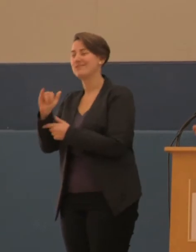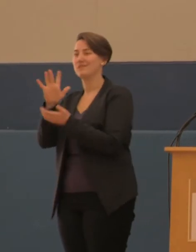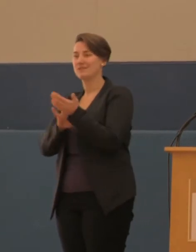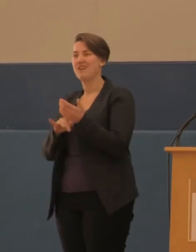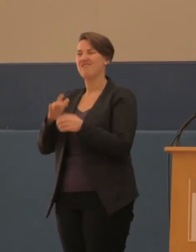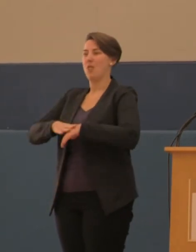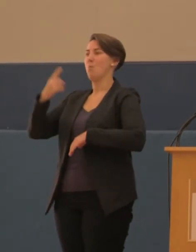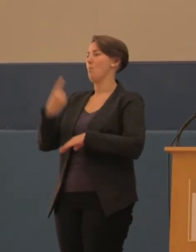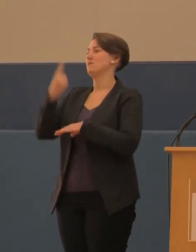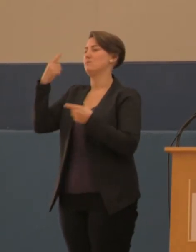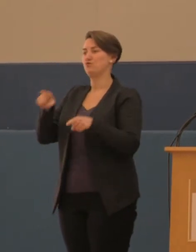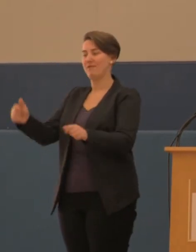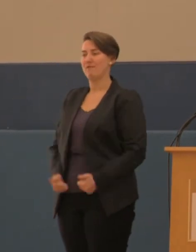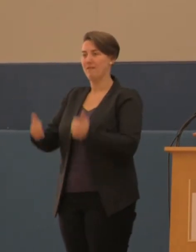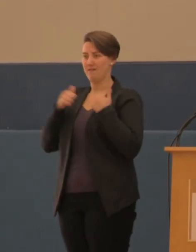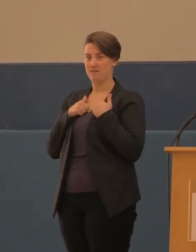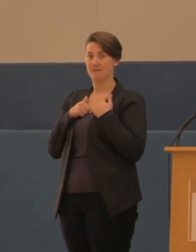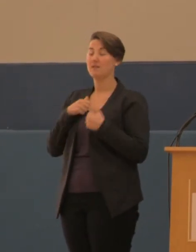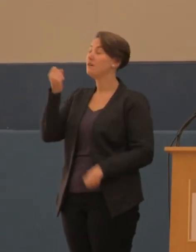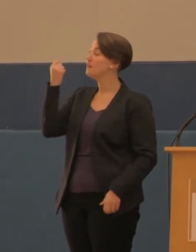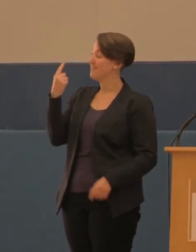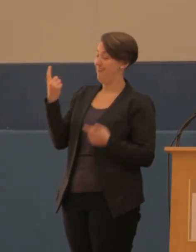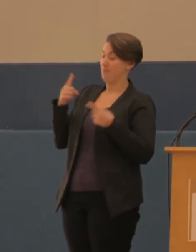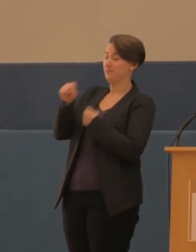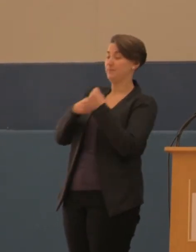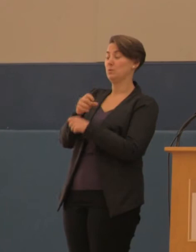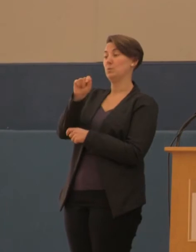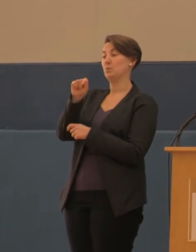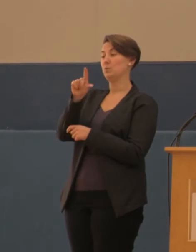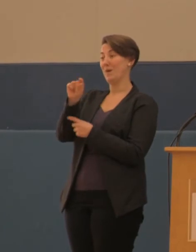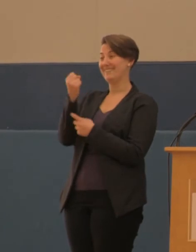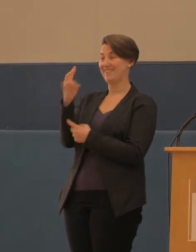lifetime. In 2017, statistically,